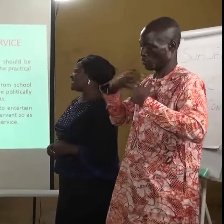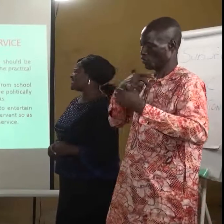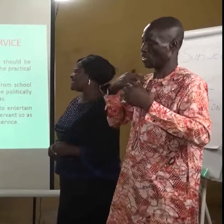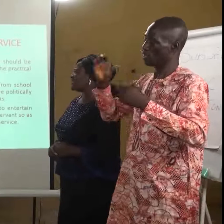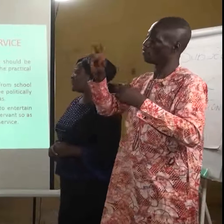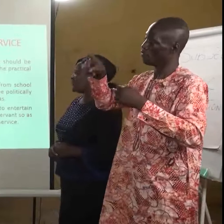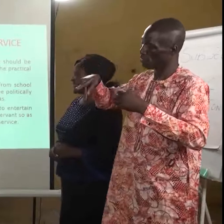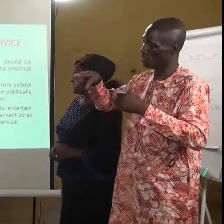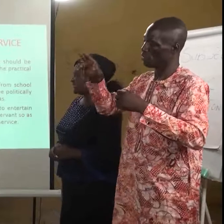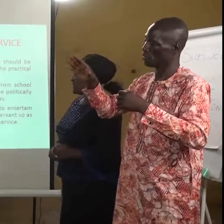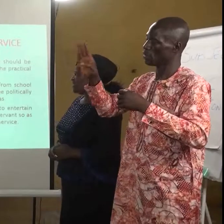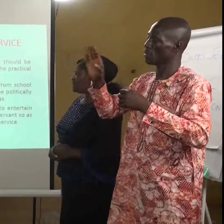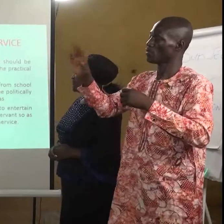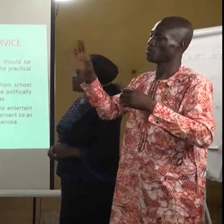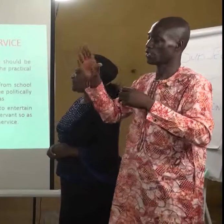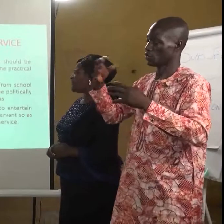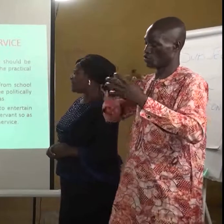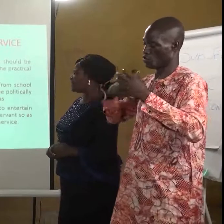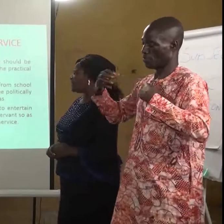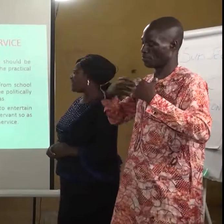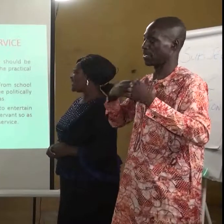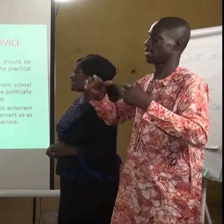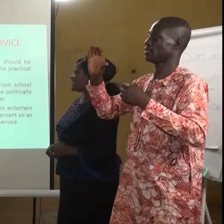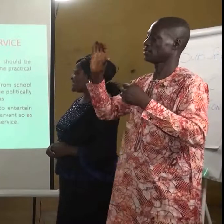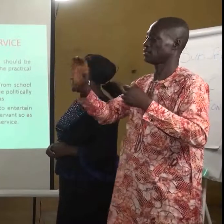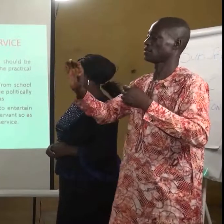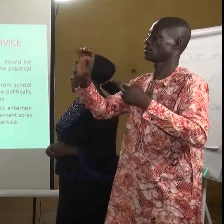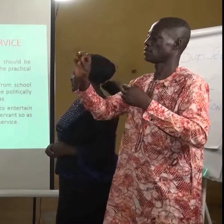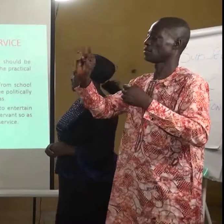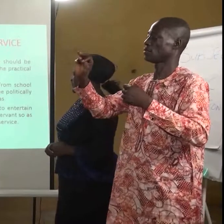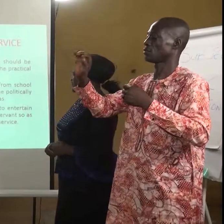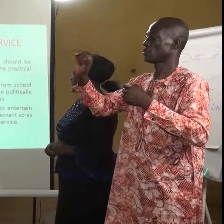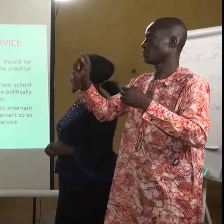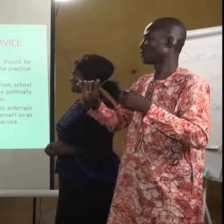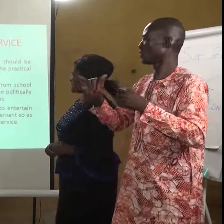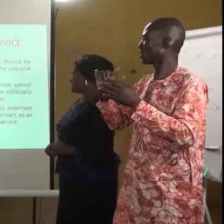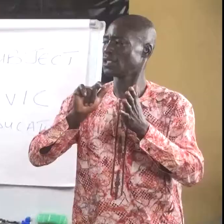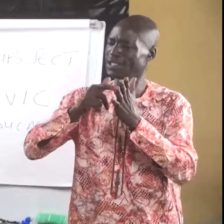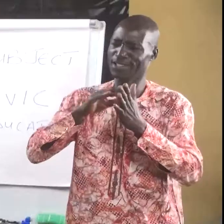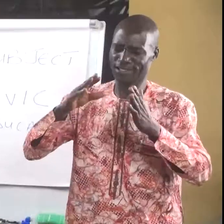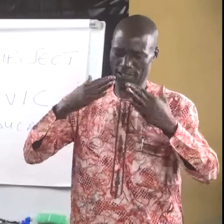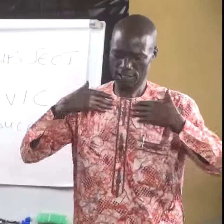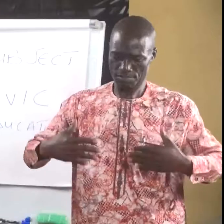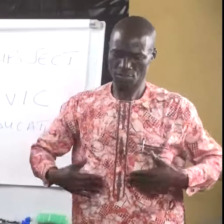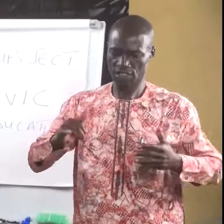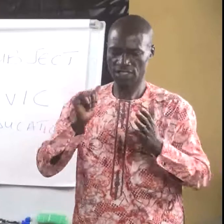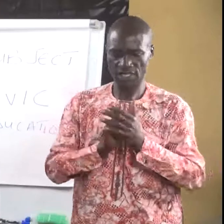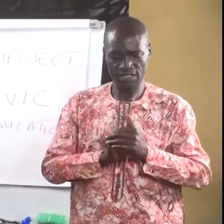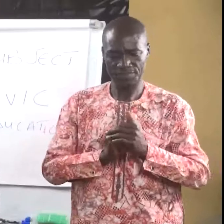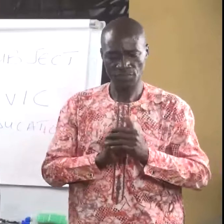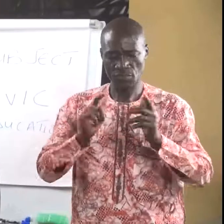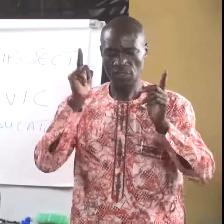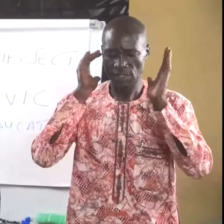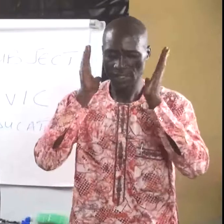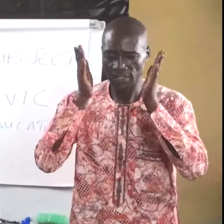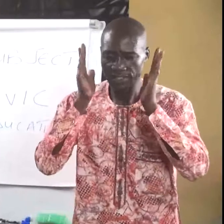to entertain complaints from the public on any services of the public servant, so as to investigate